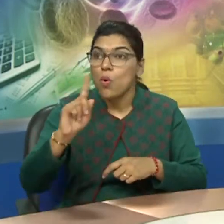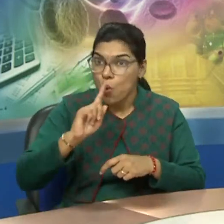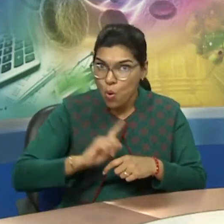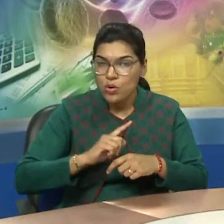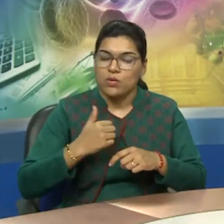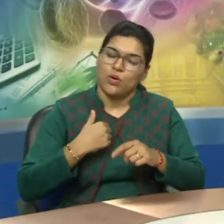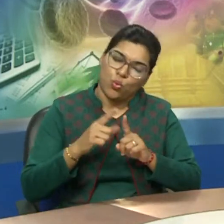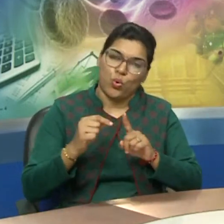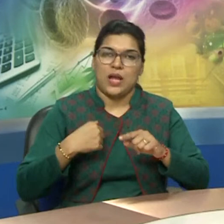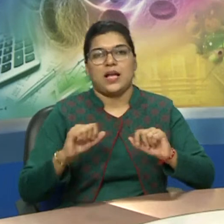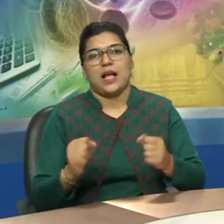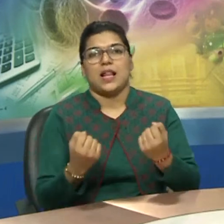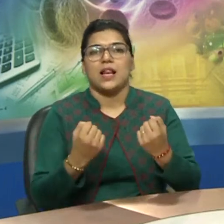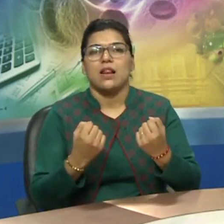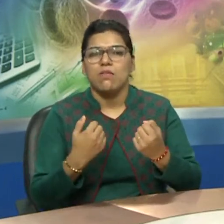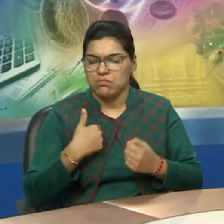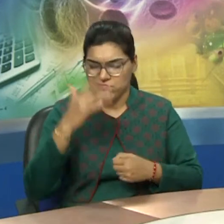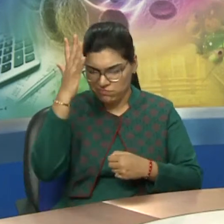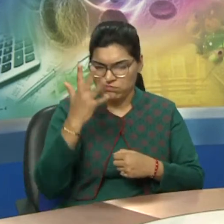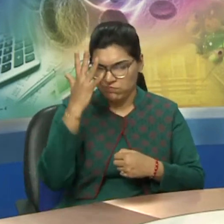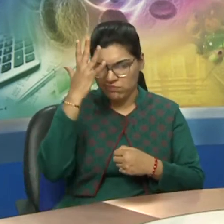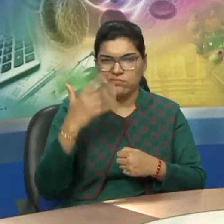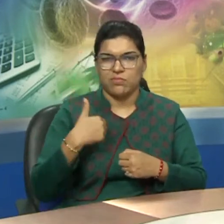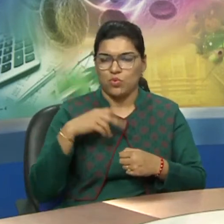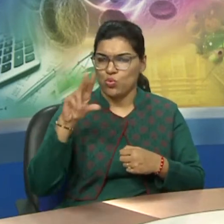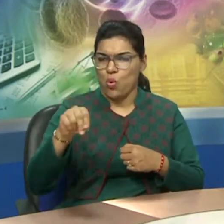are showing interest in doing it,